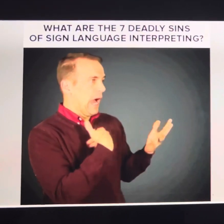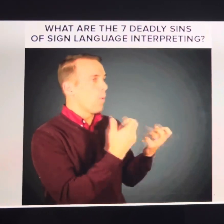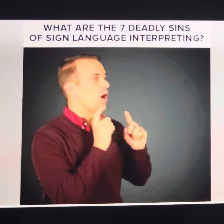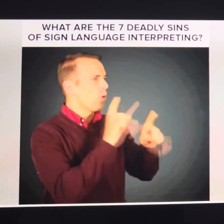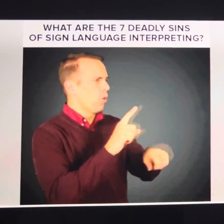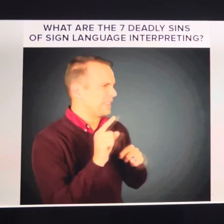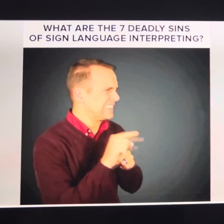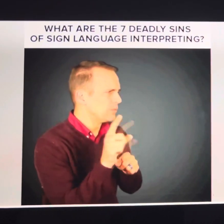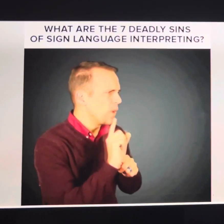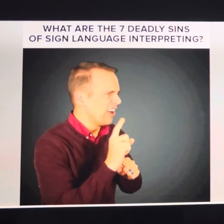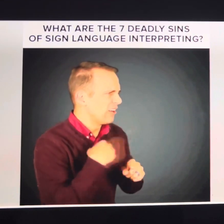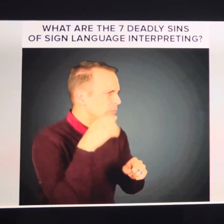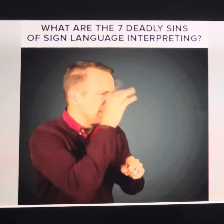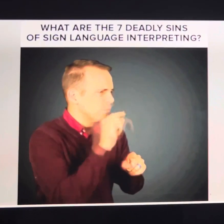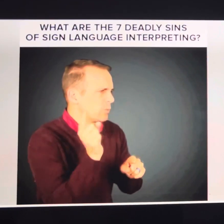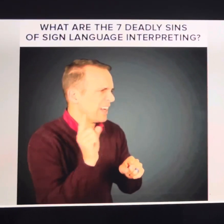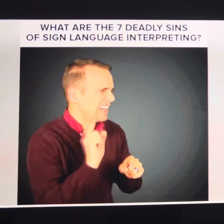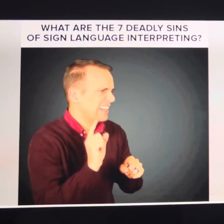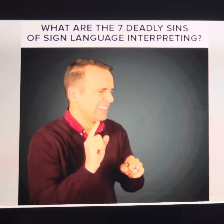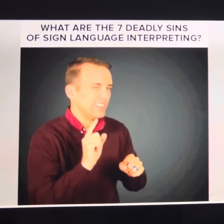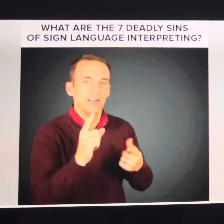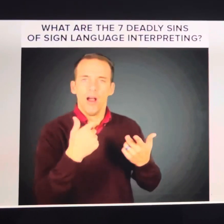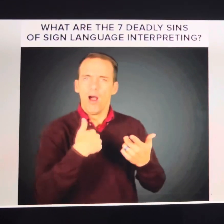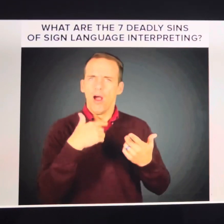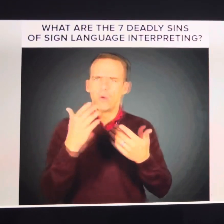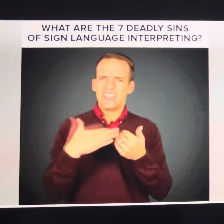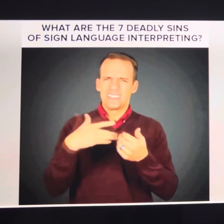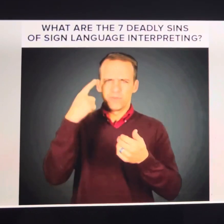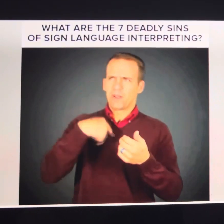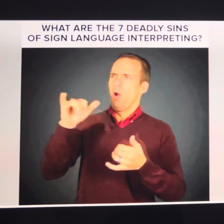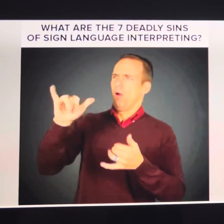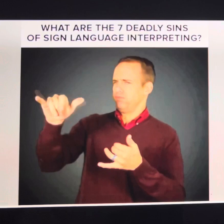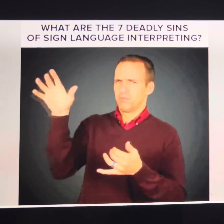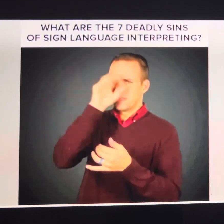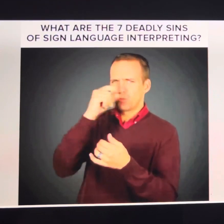right there and allow you access to what they just said.